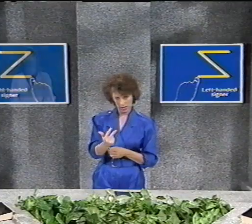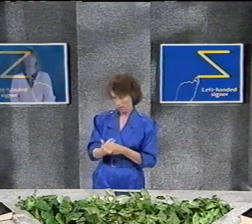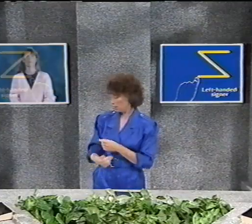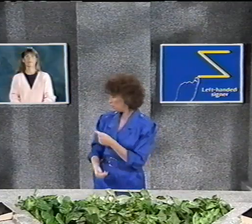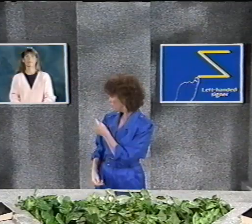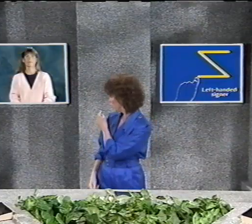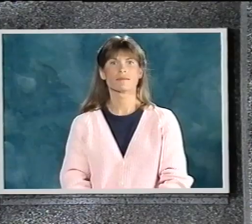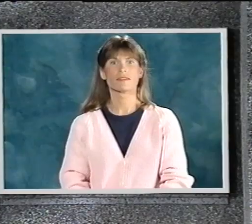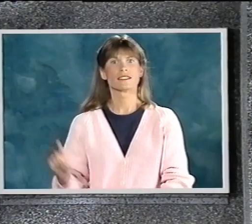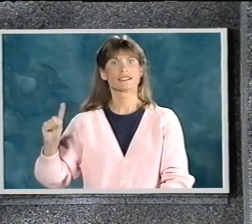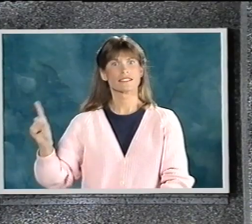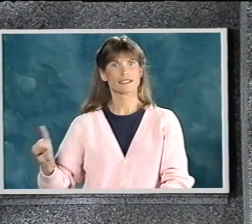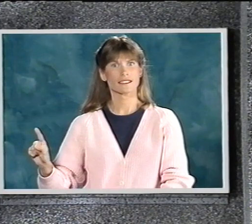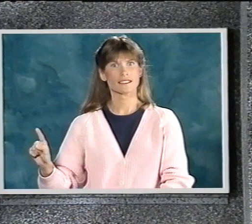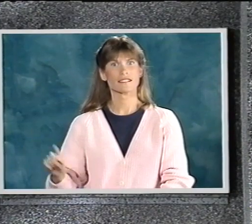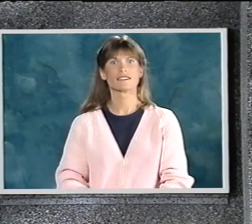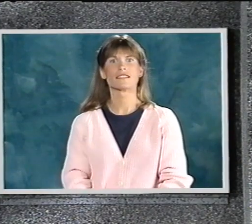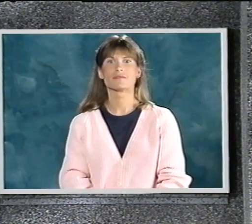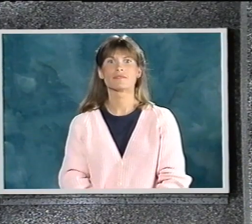3 movements.